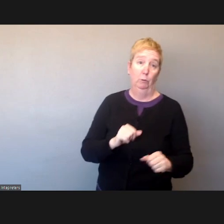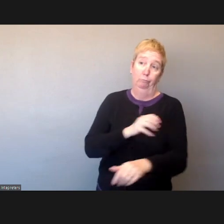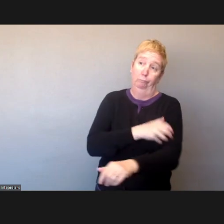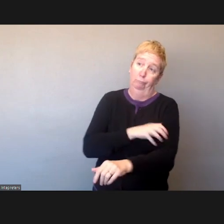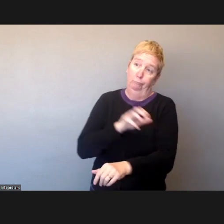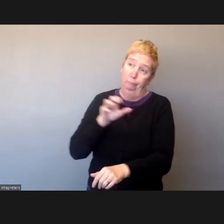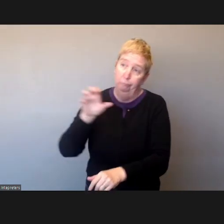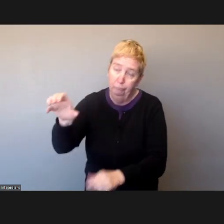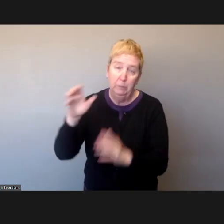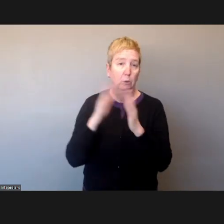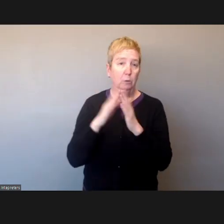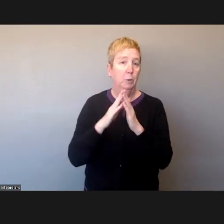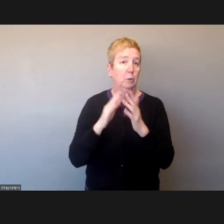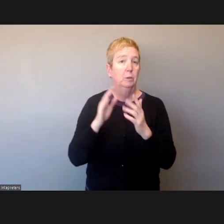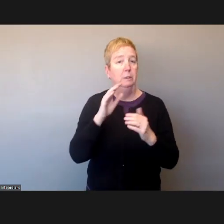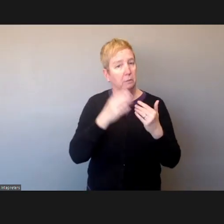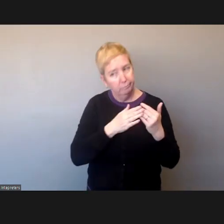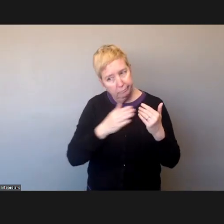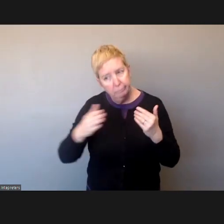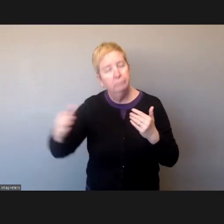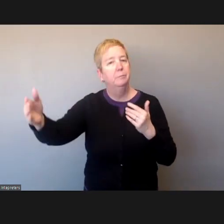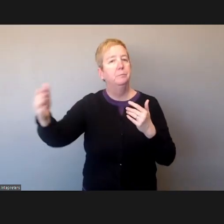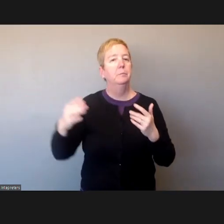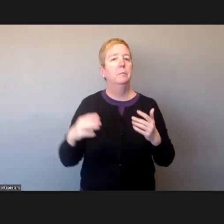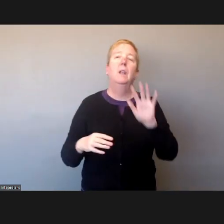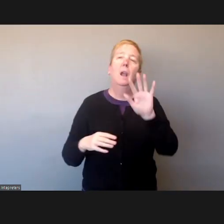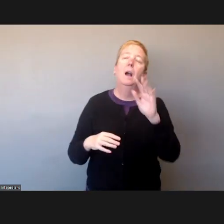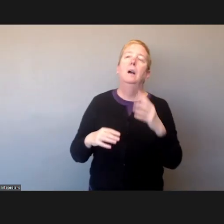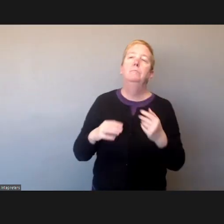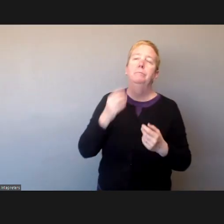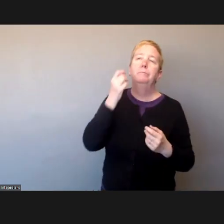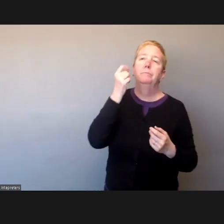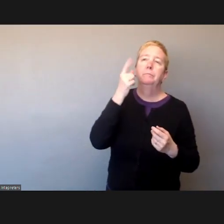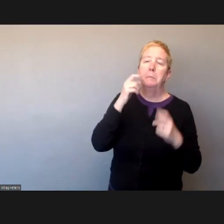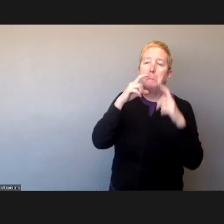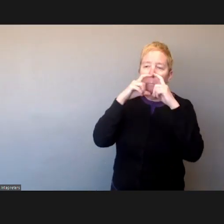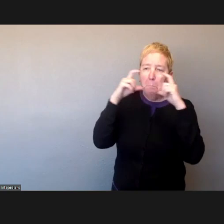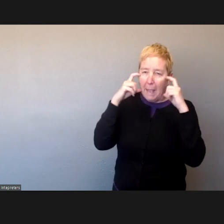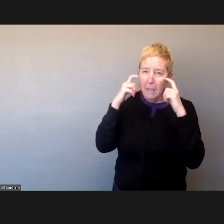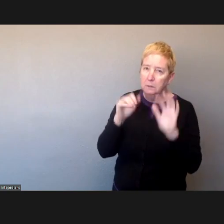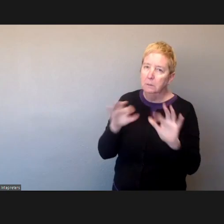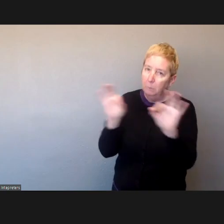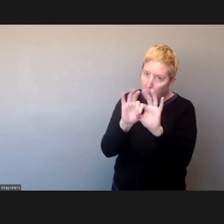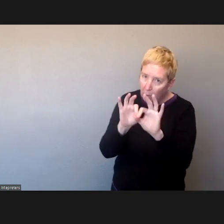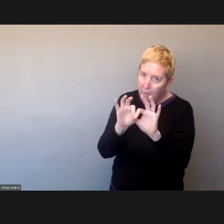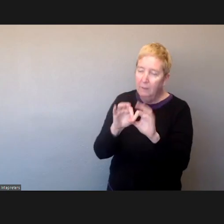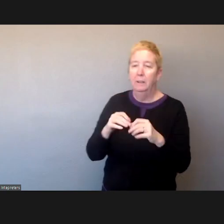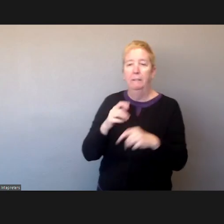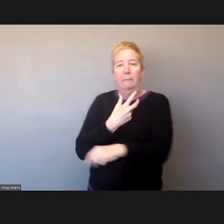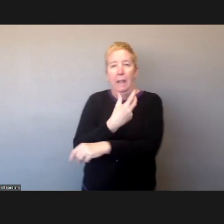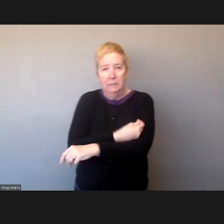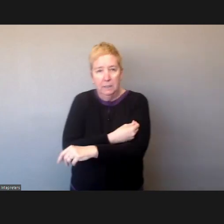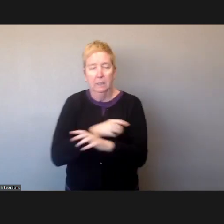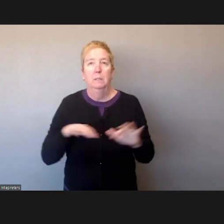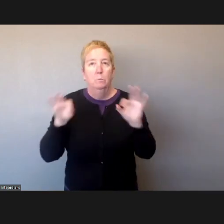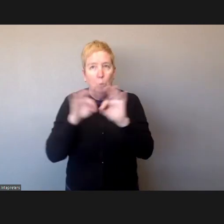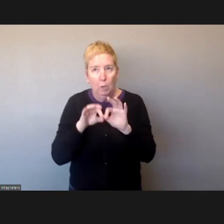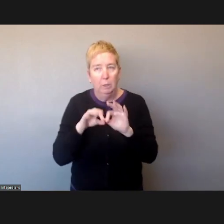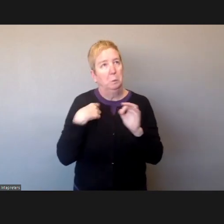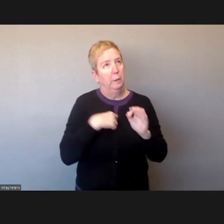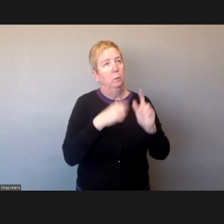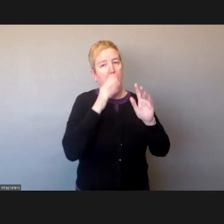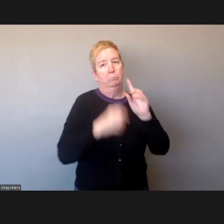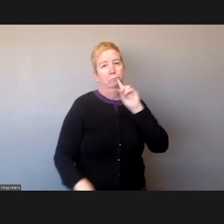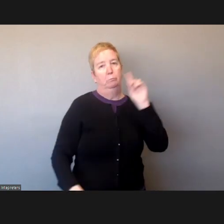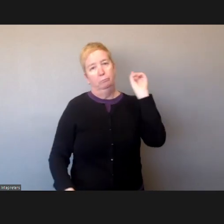every area, with the possible exception being the importance of masking and vaccination, for that matter, among healthcare workers and in